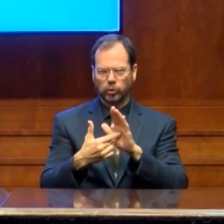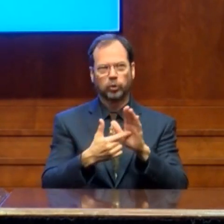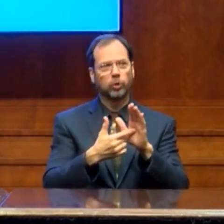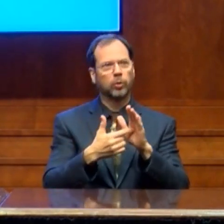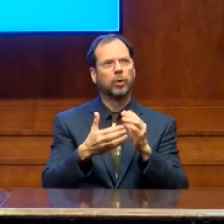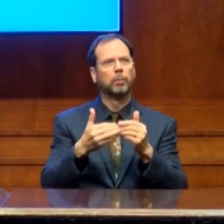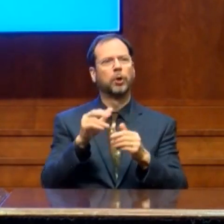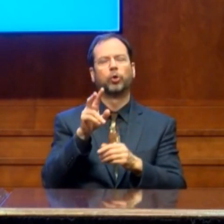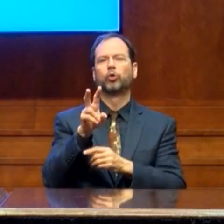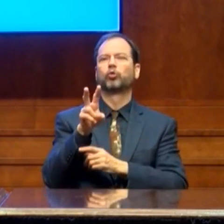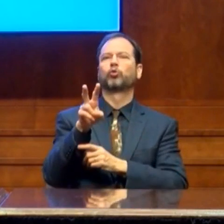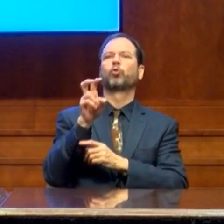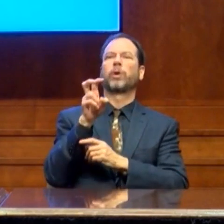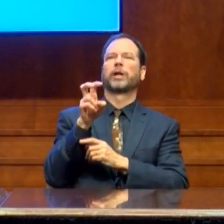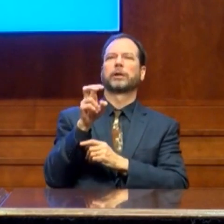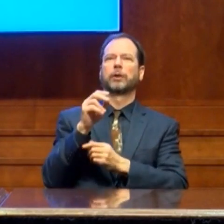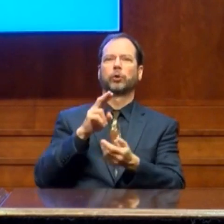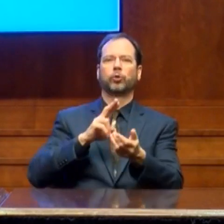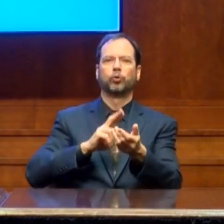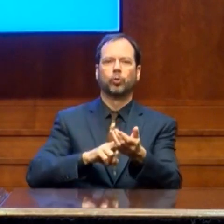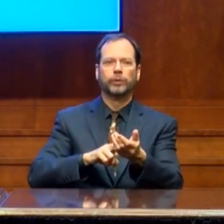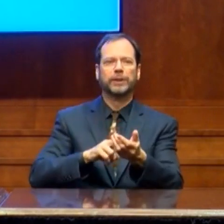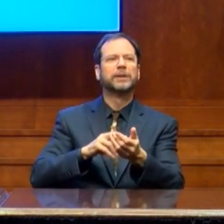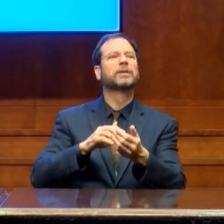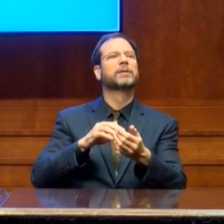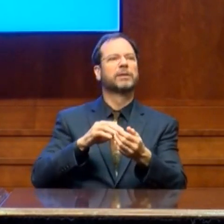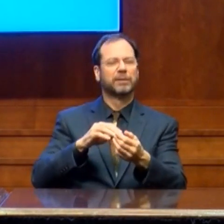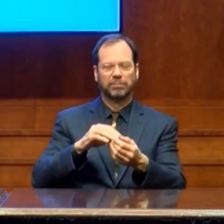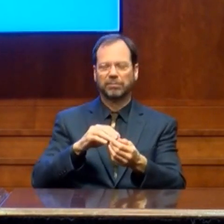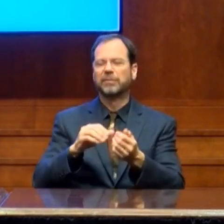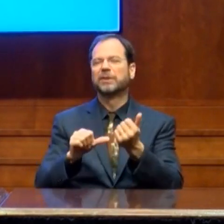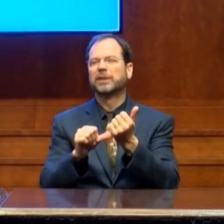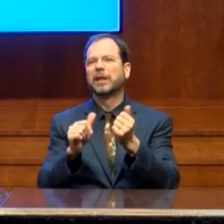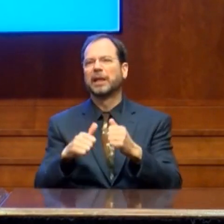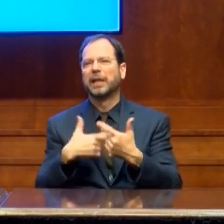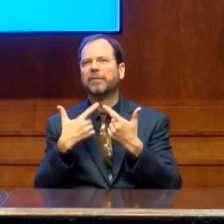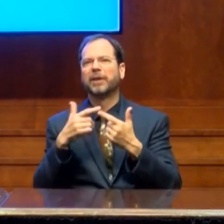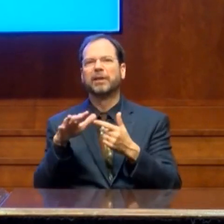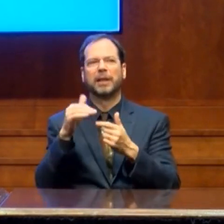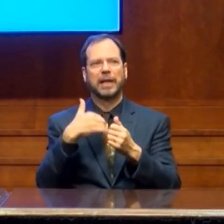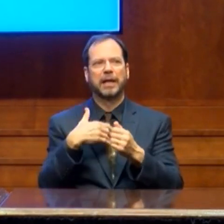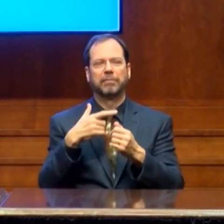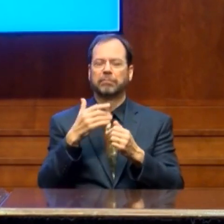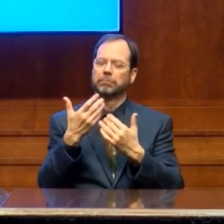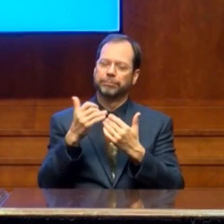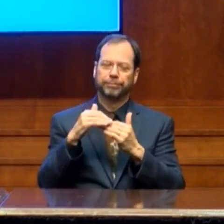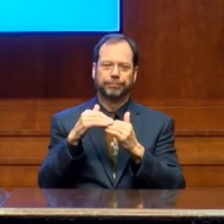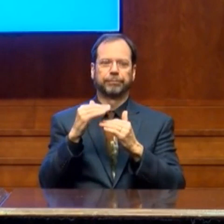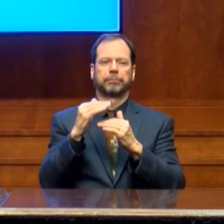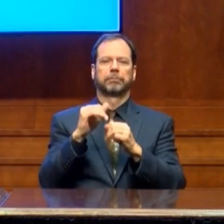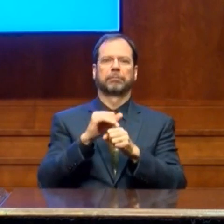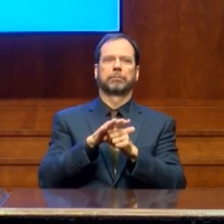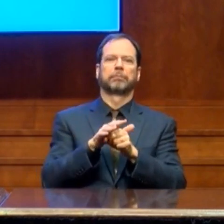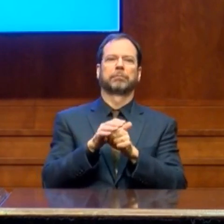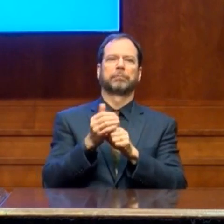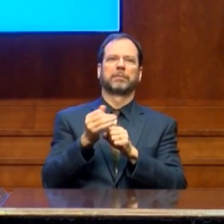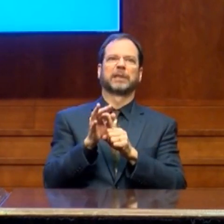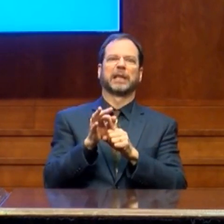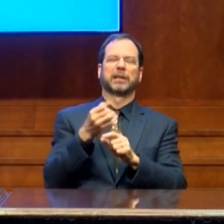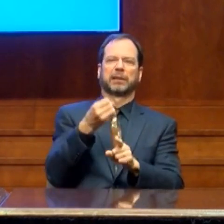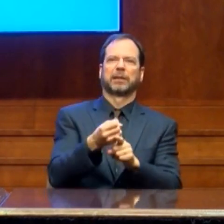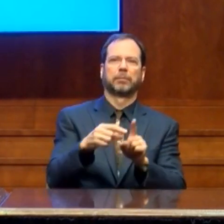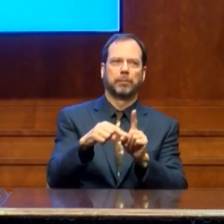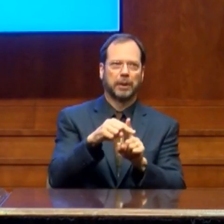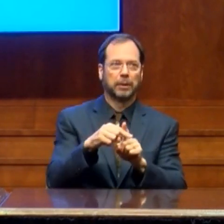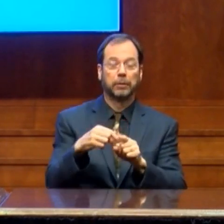hours showing nearly 200 nursing and assisted living facilities statewide have at least one COVID-19